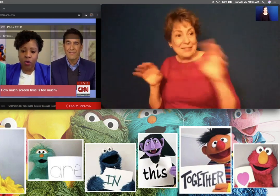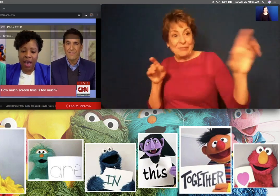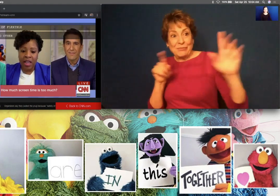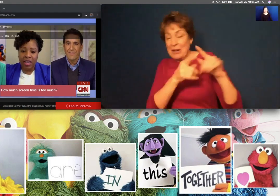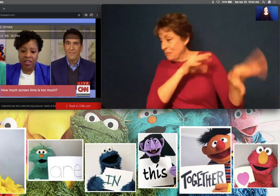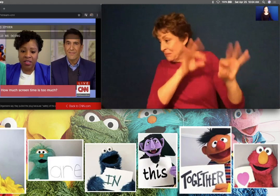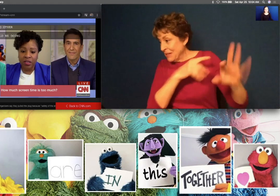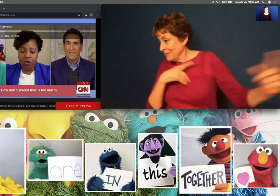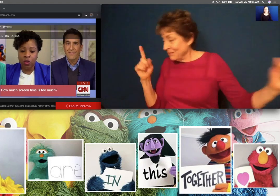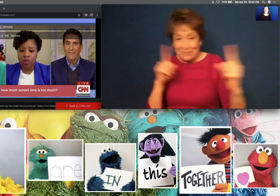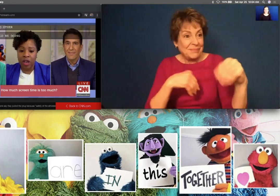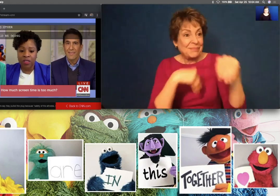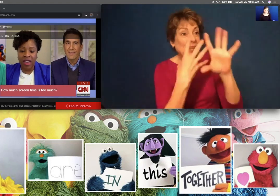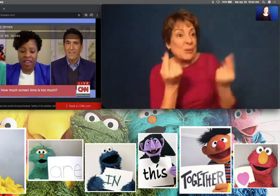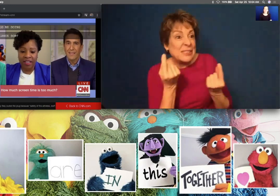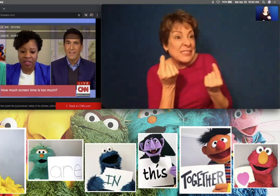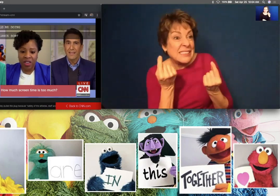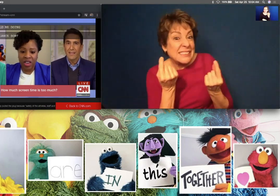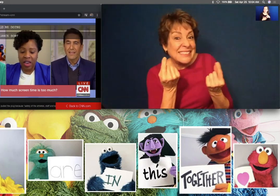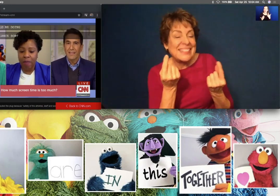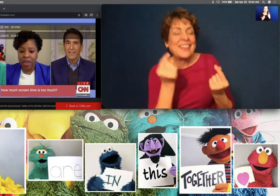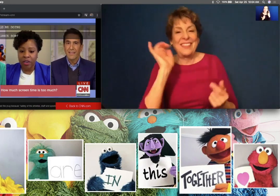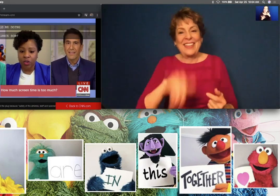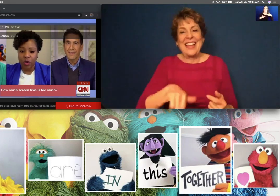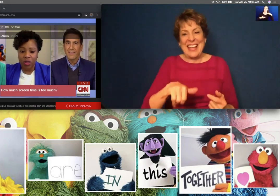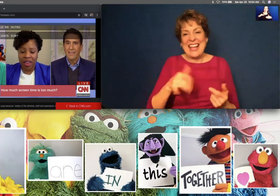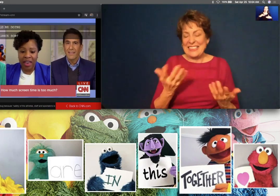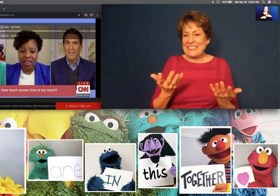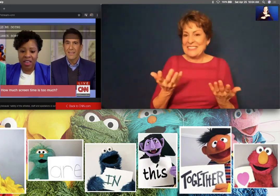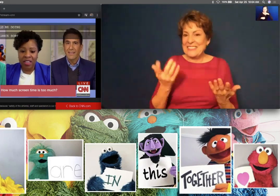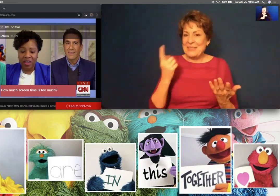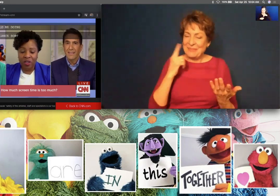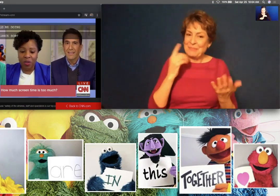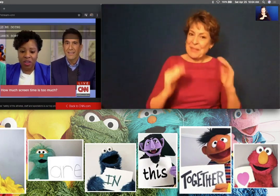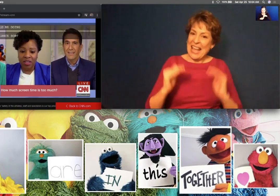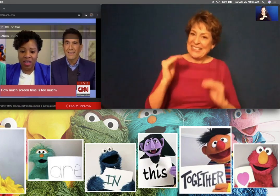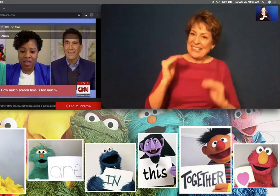doing is a great way to balance